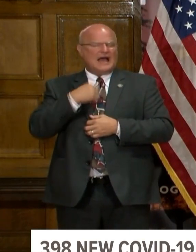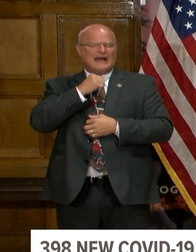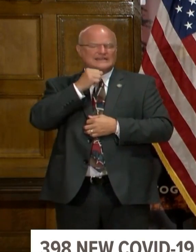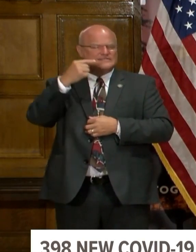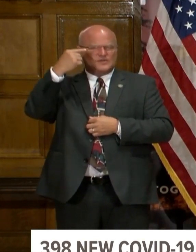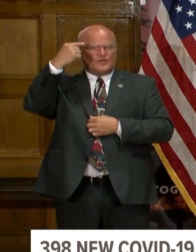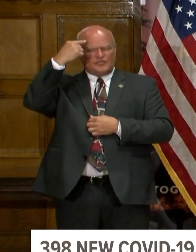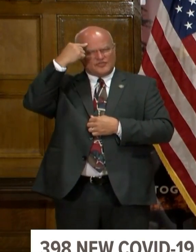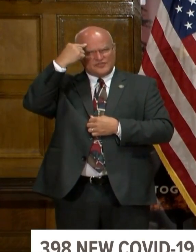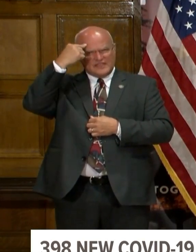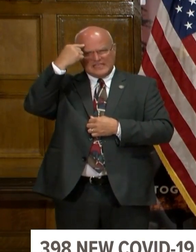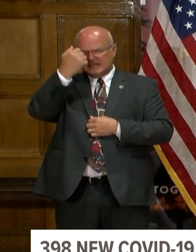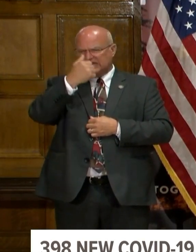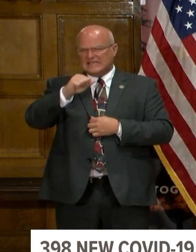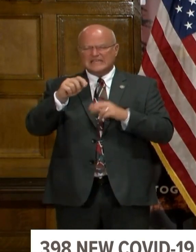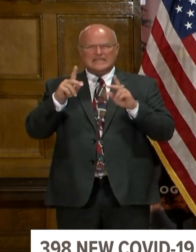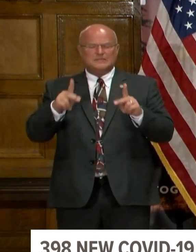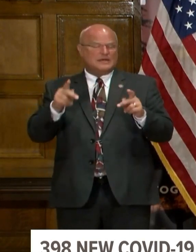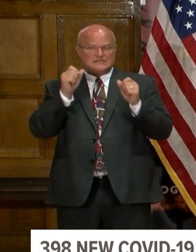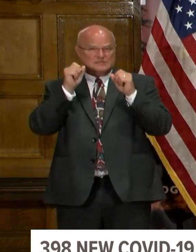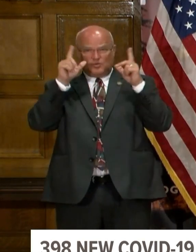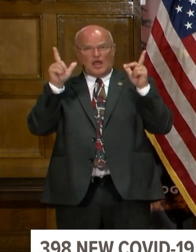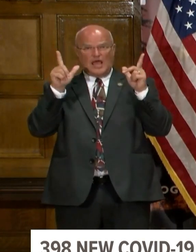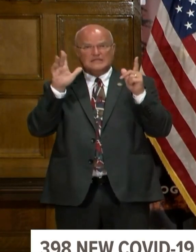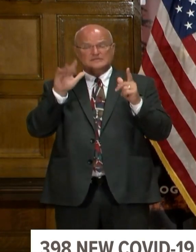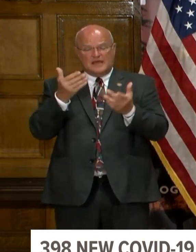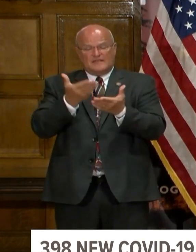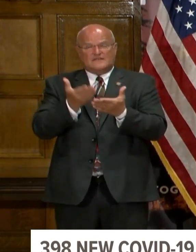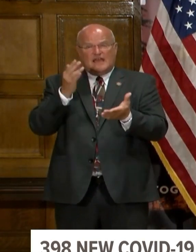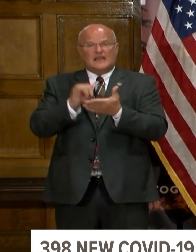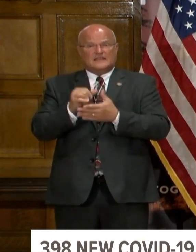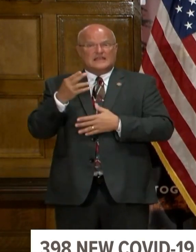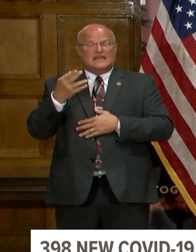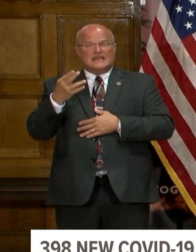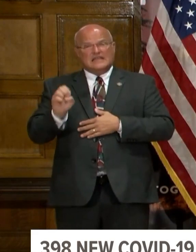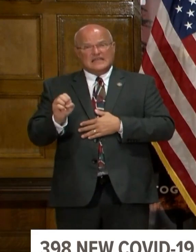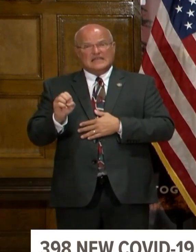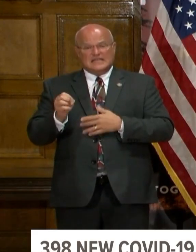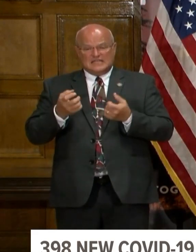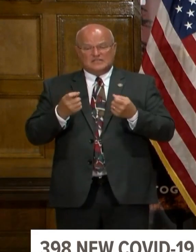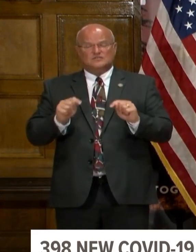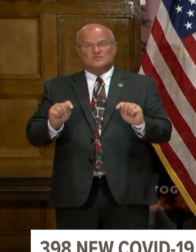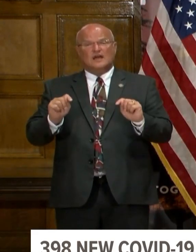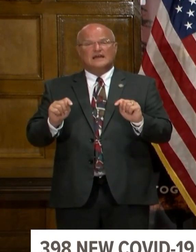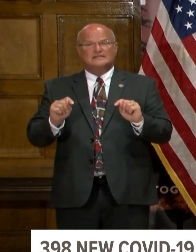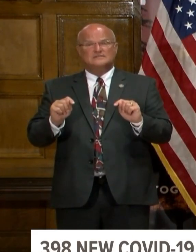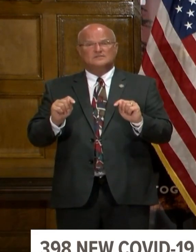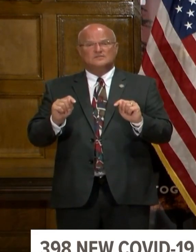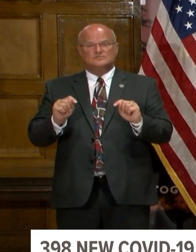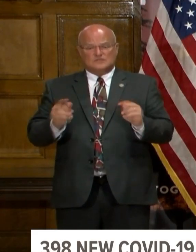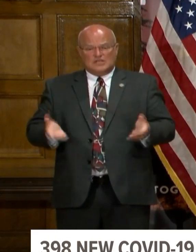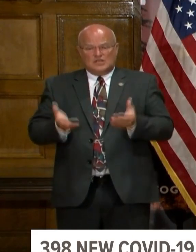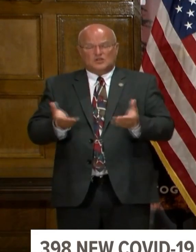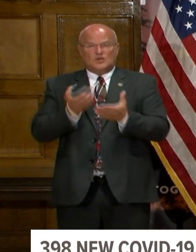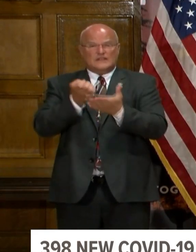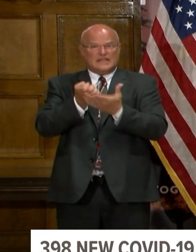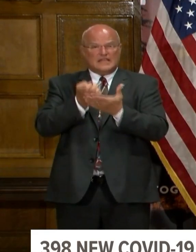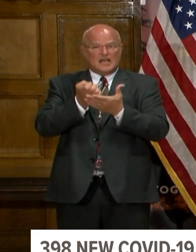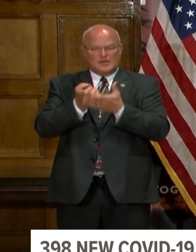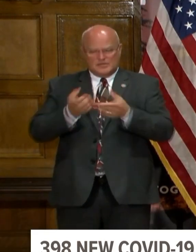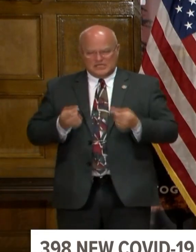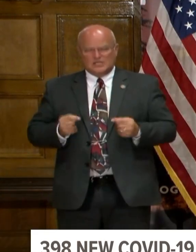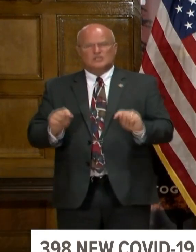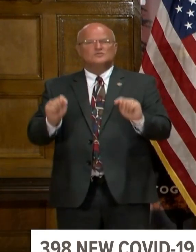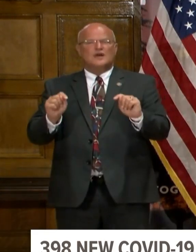think anybody is surprised by the fact that he tried to encourage the economy. He